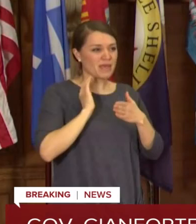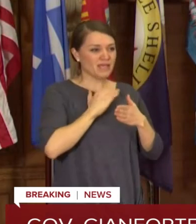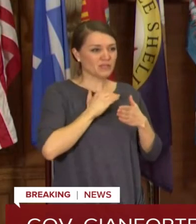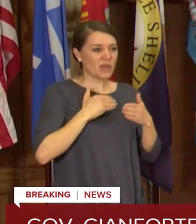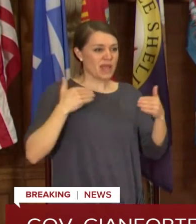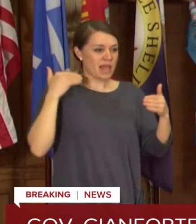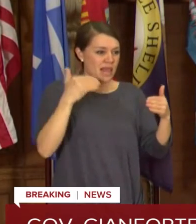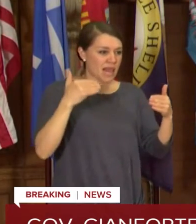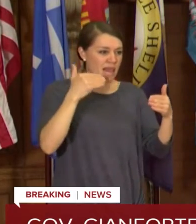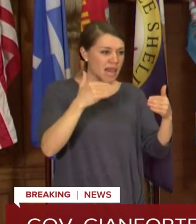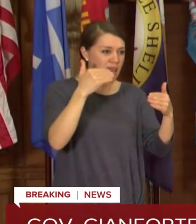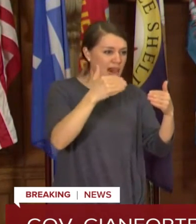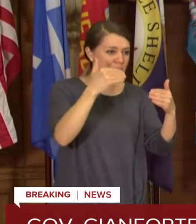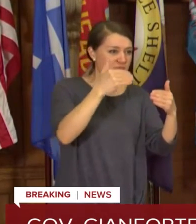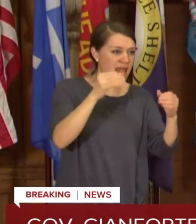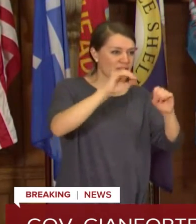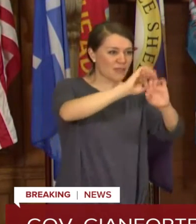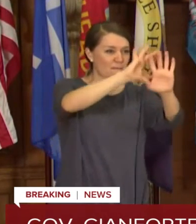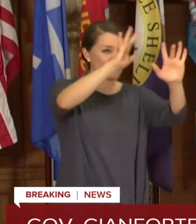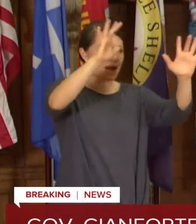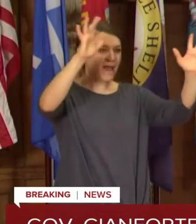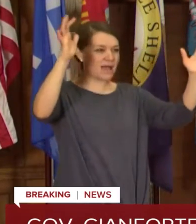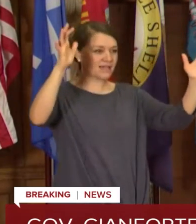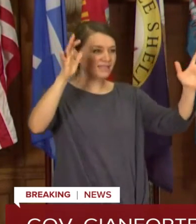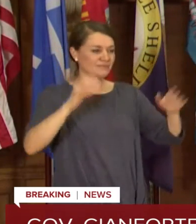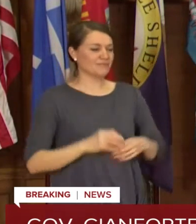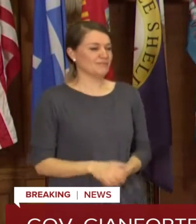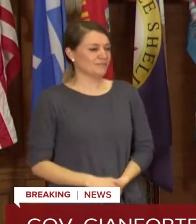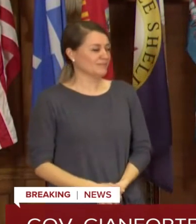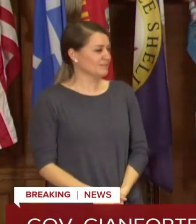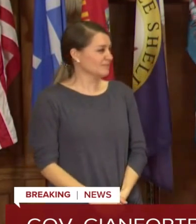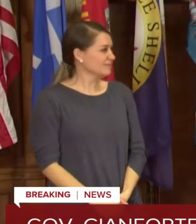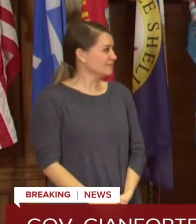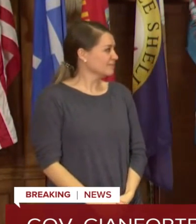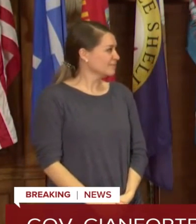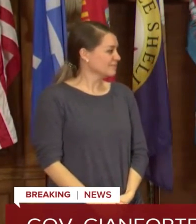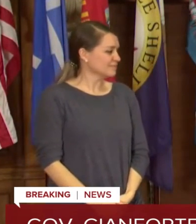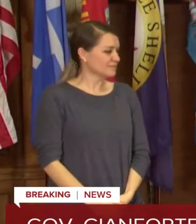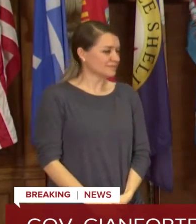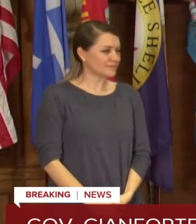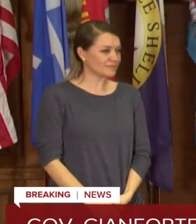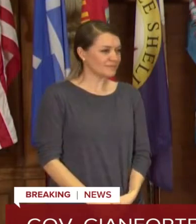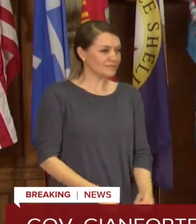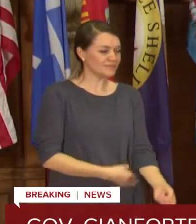closer to that bright end of the COVID tunnel. Thank you.